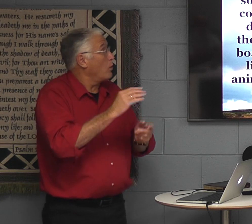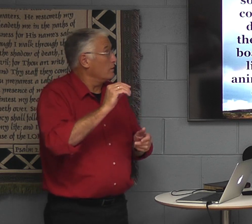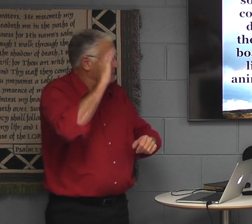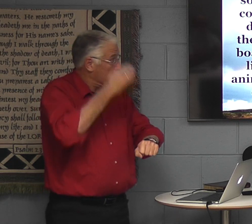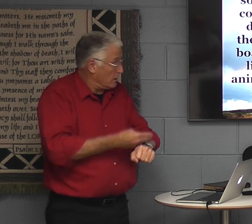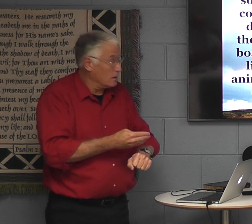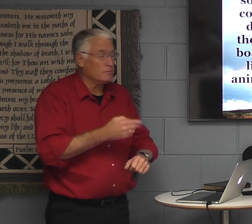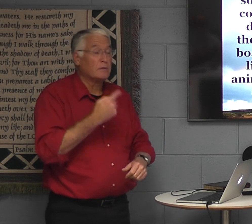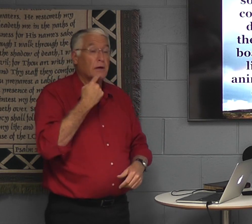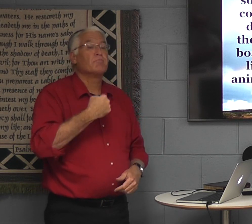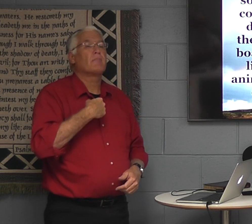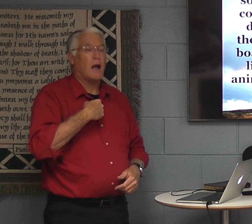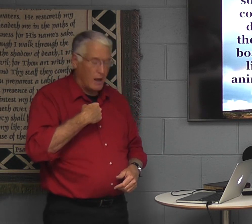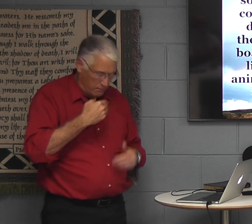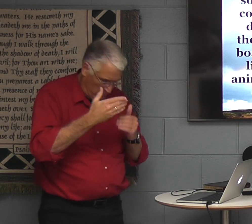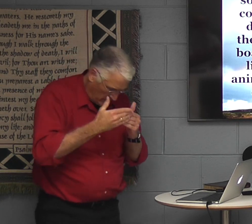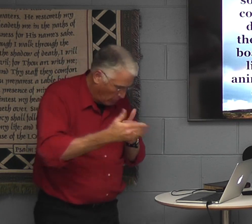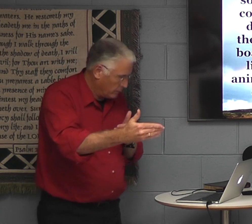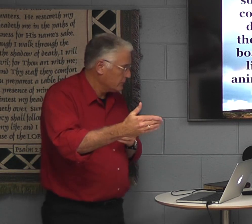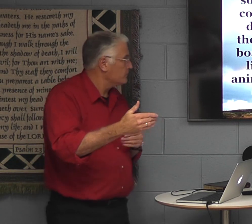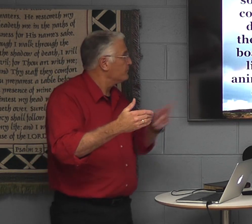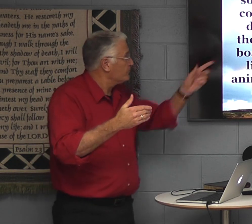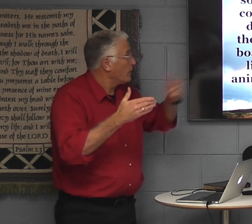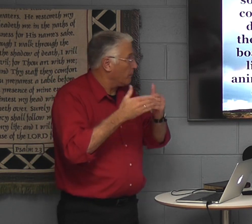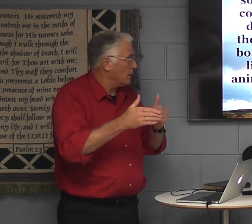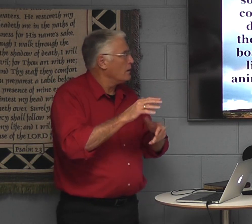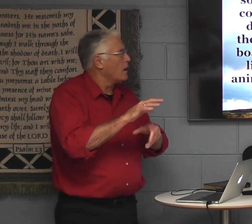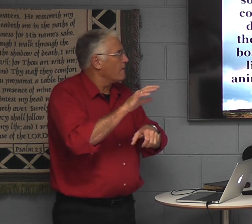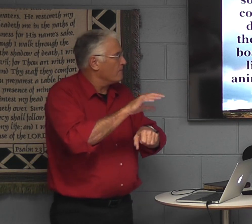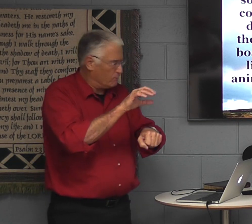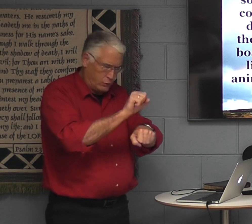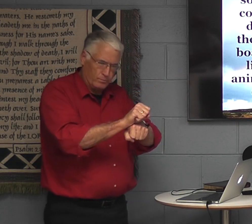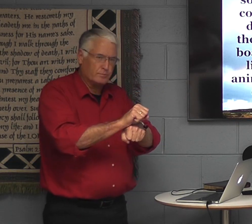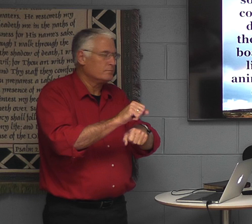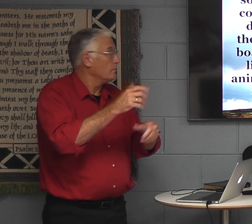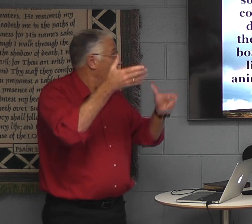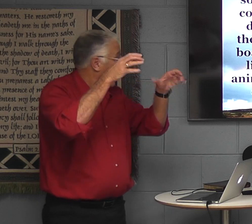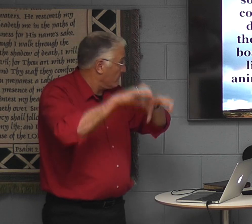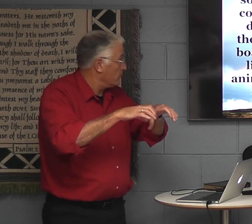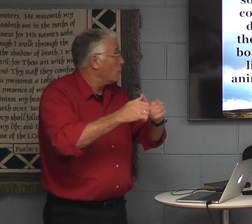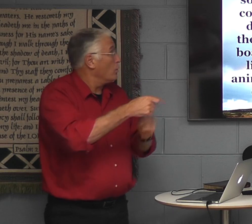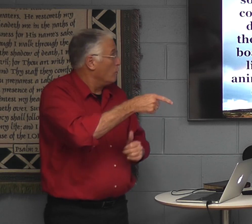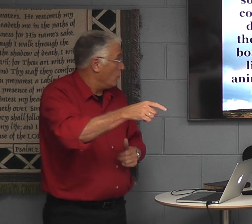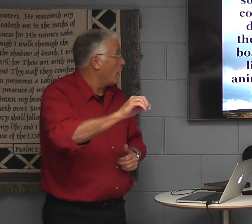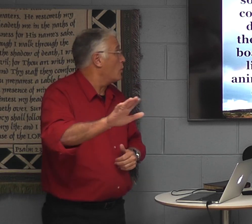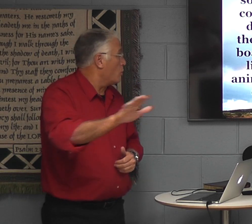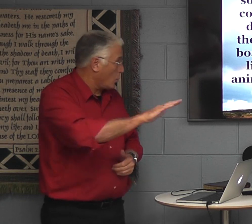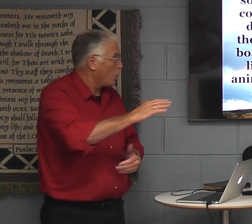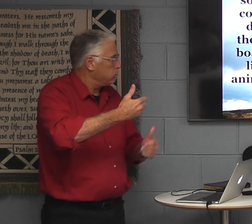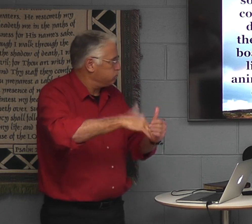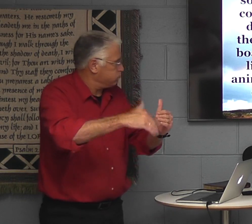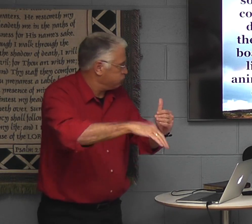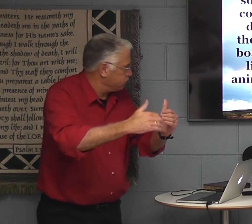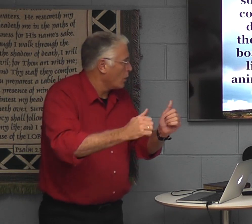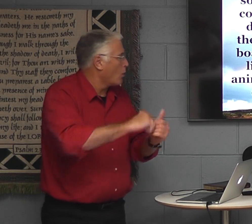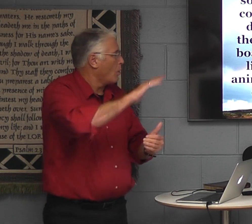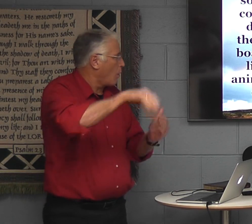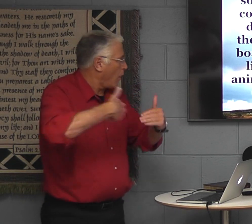Okay, real quick. So Genesis 9:8 says, Then God told Noah and his sons, I hereby confirm my covenant with you and your